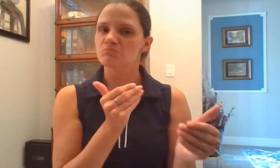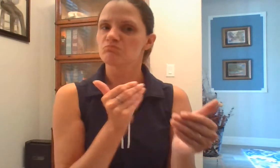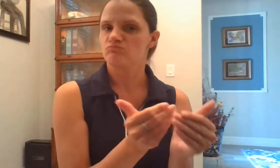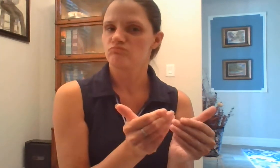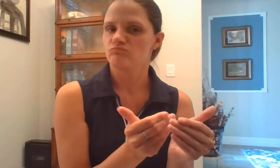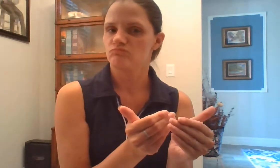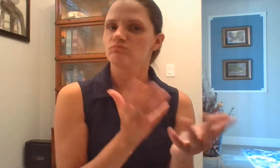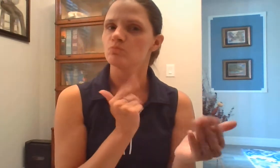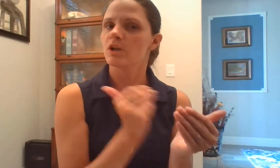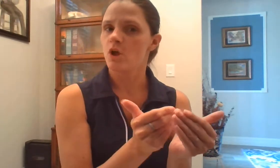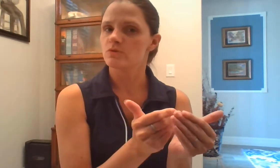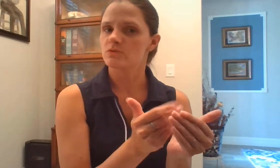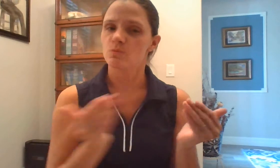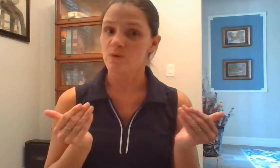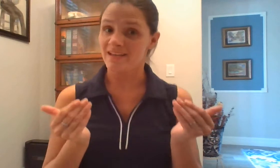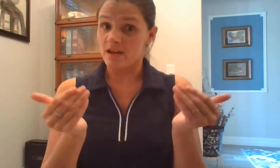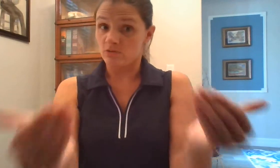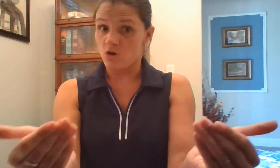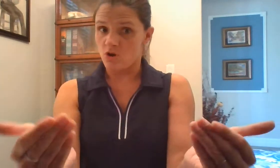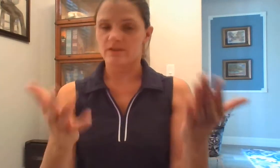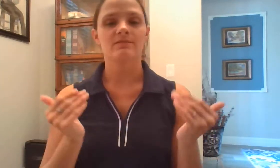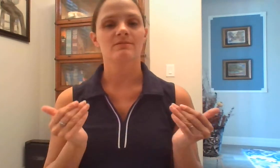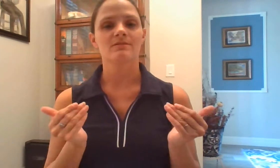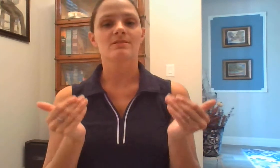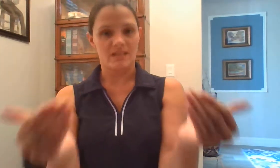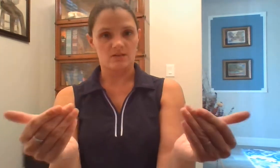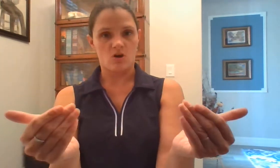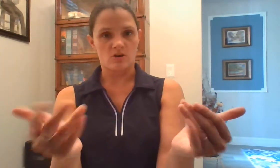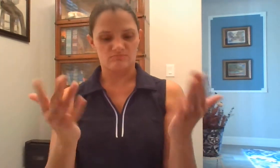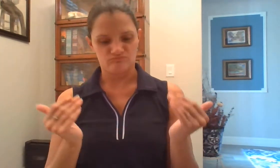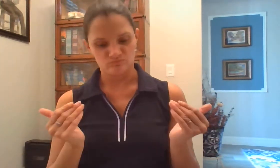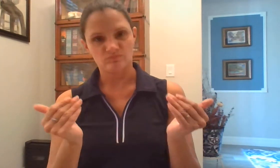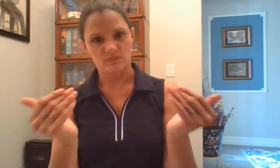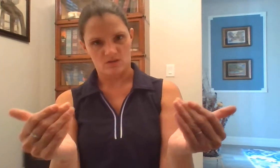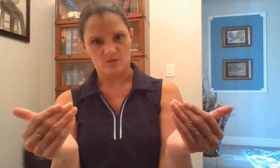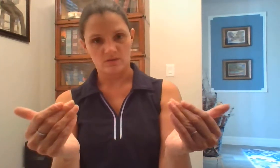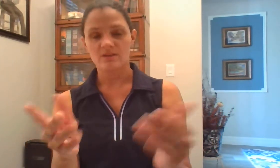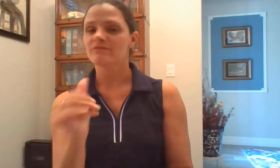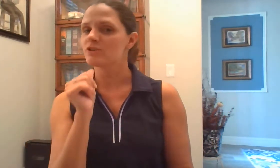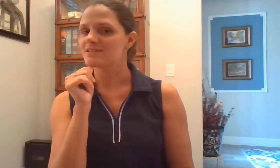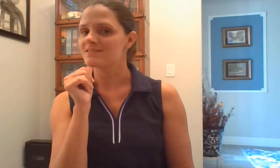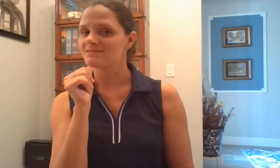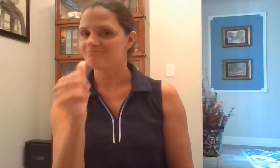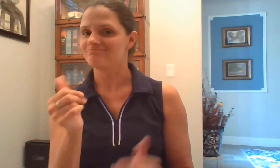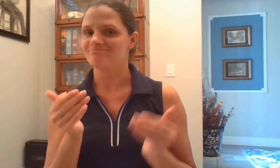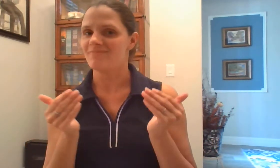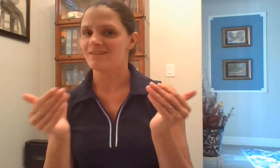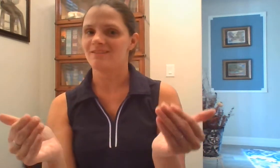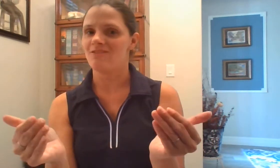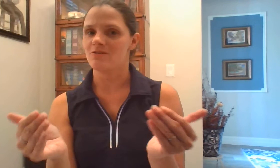we're close we get along to get along versus not get along